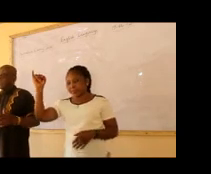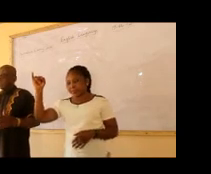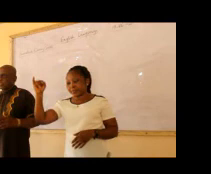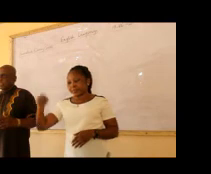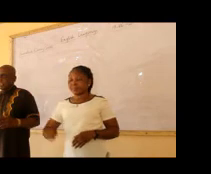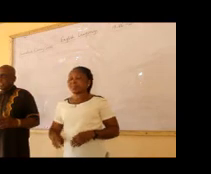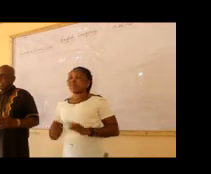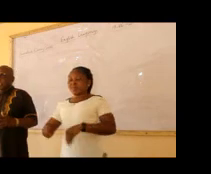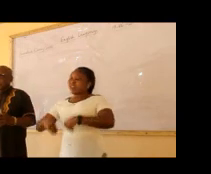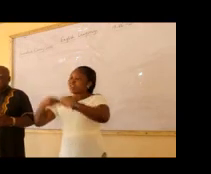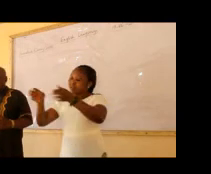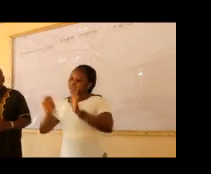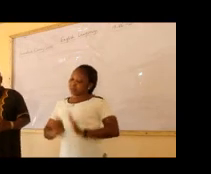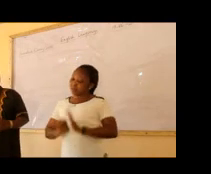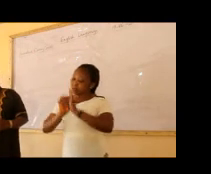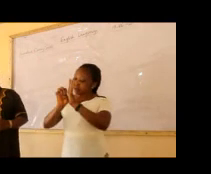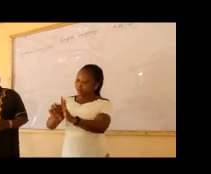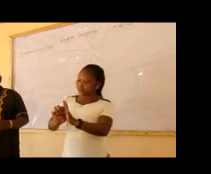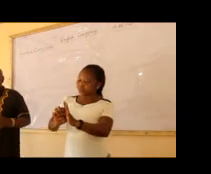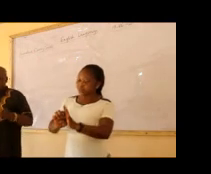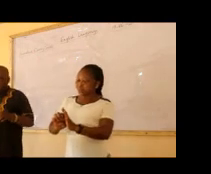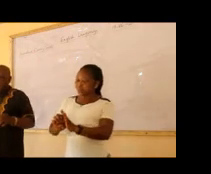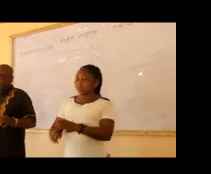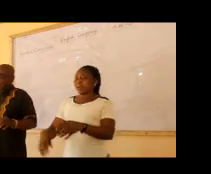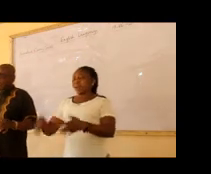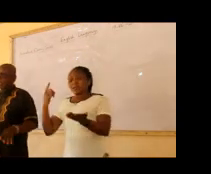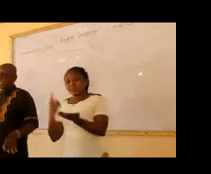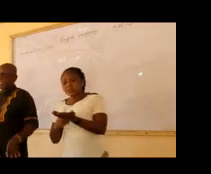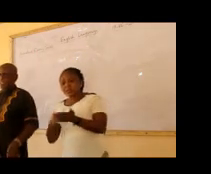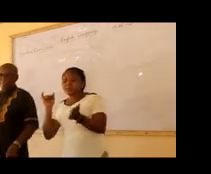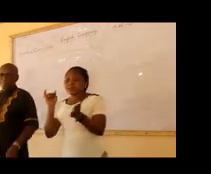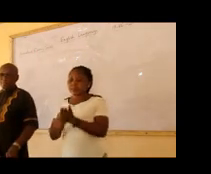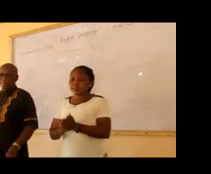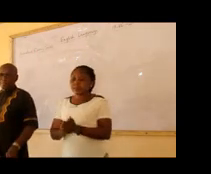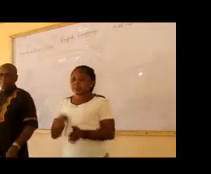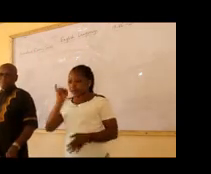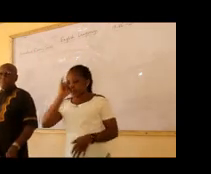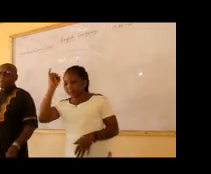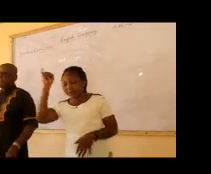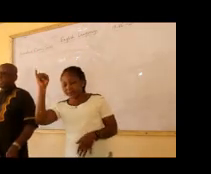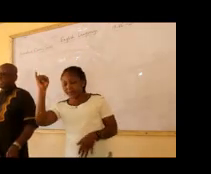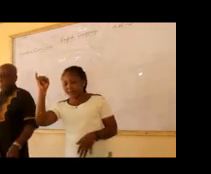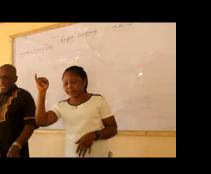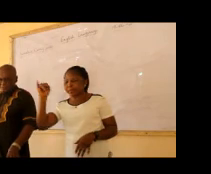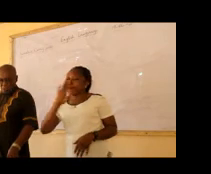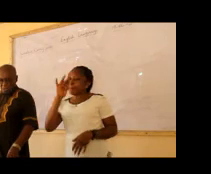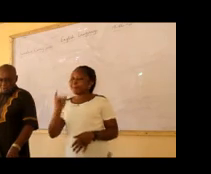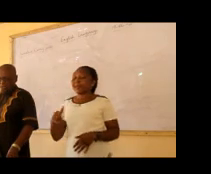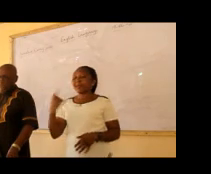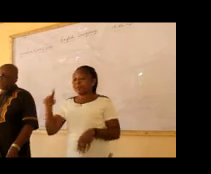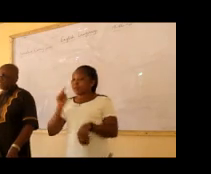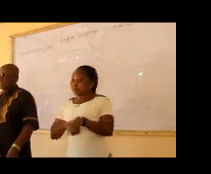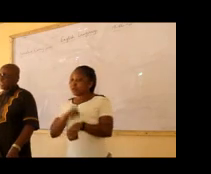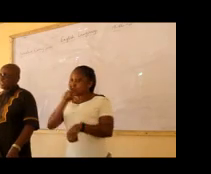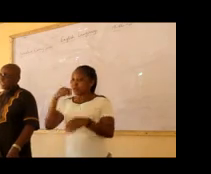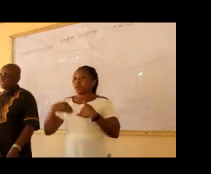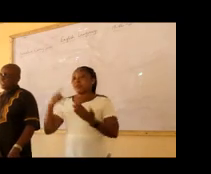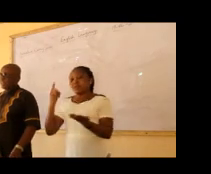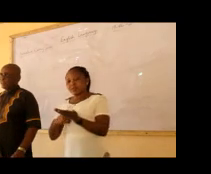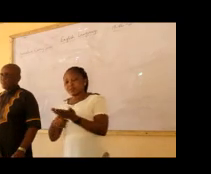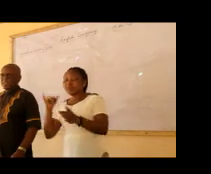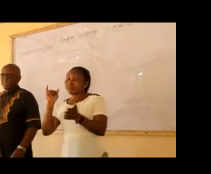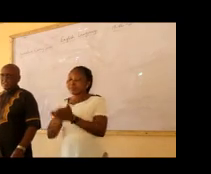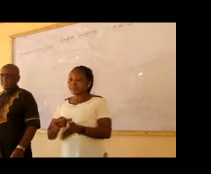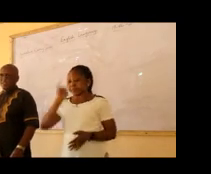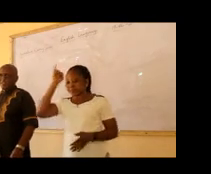Give illustration, exposition, discuss that idea. By the time you have discussed that